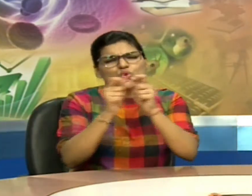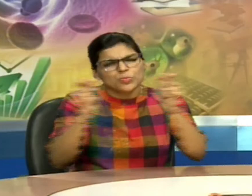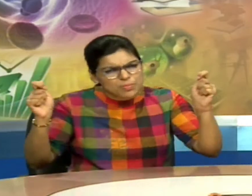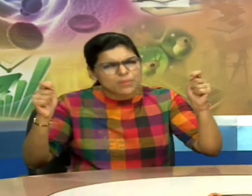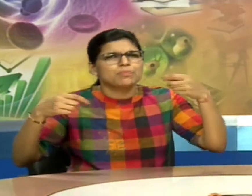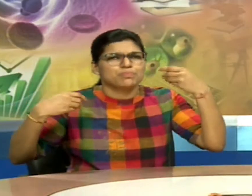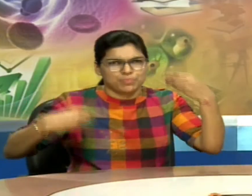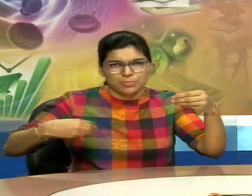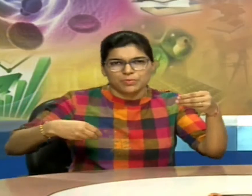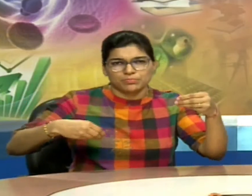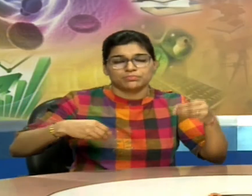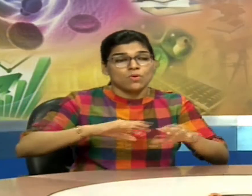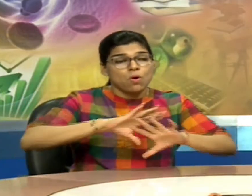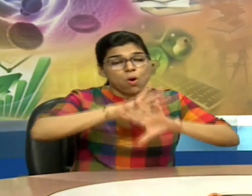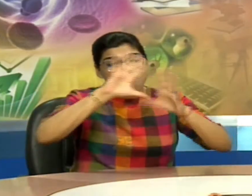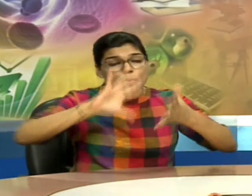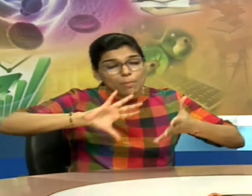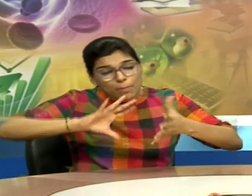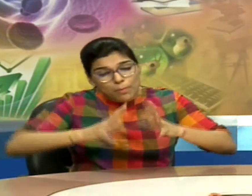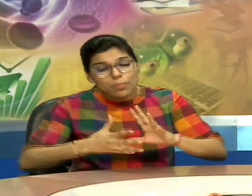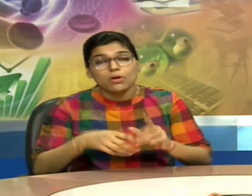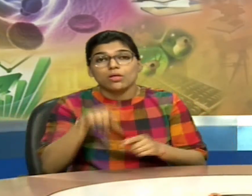to produce